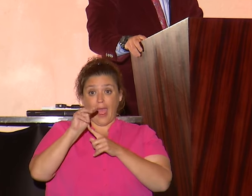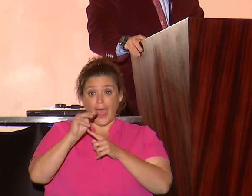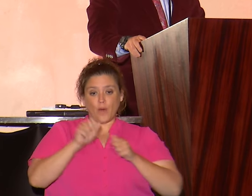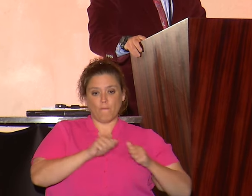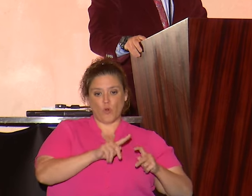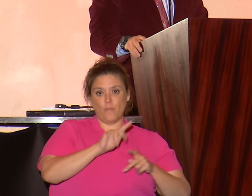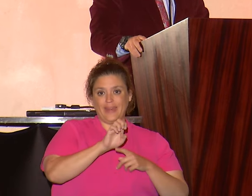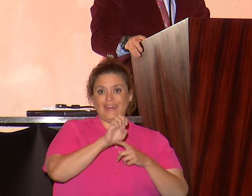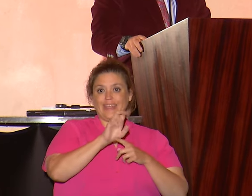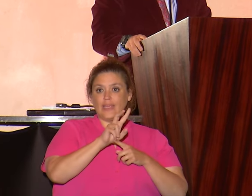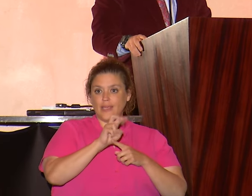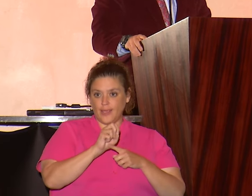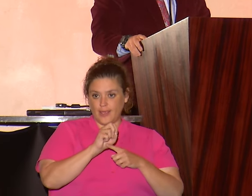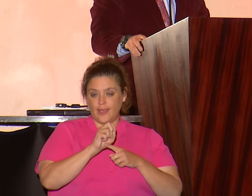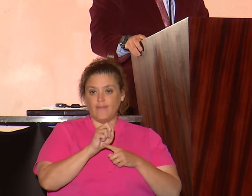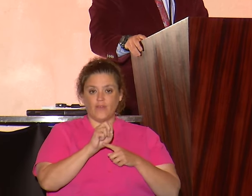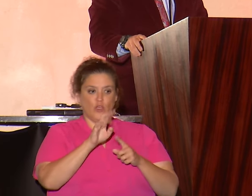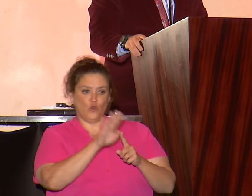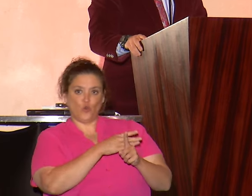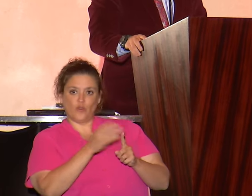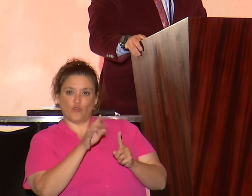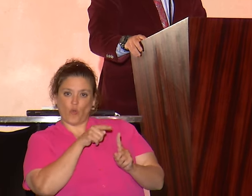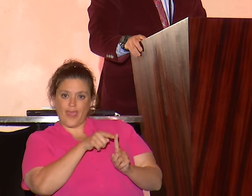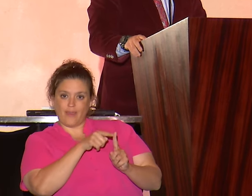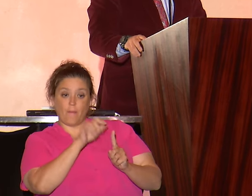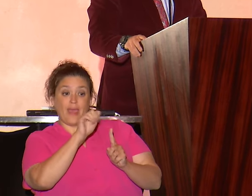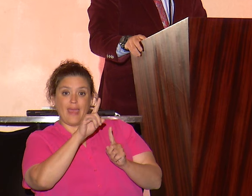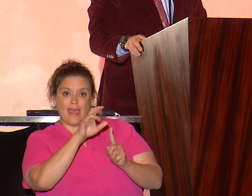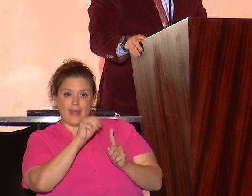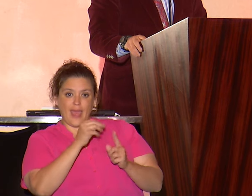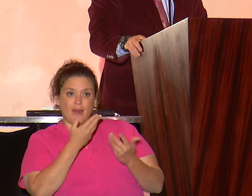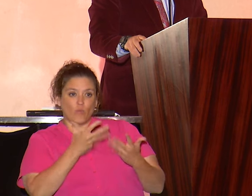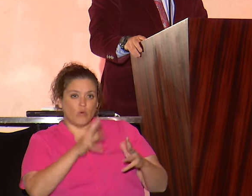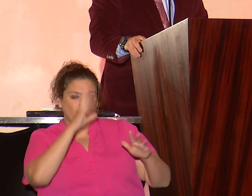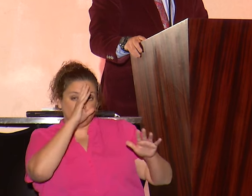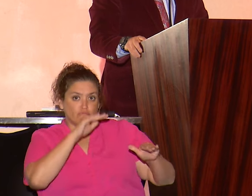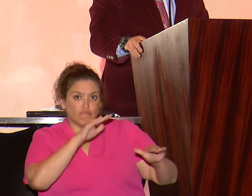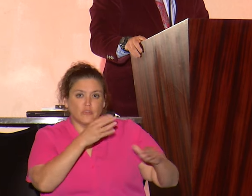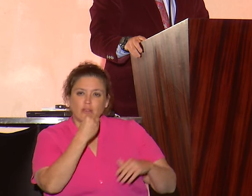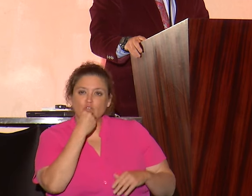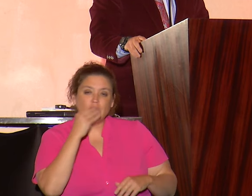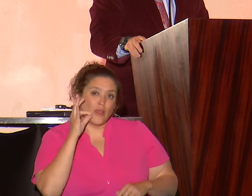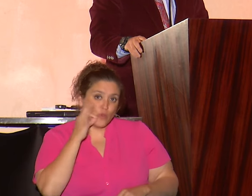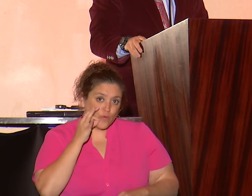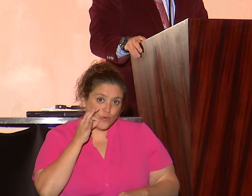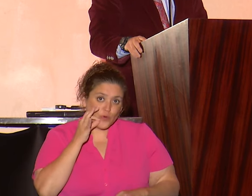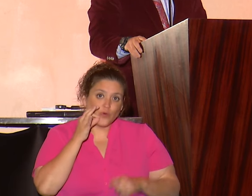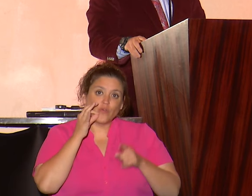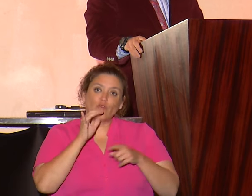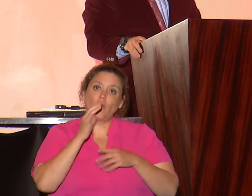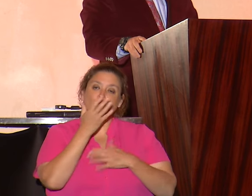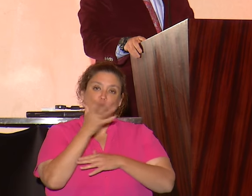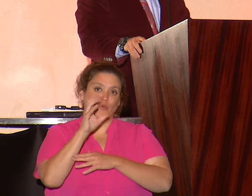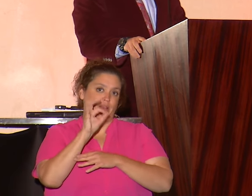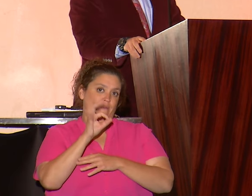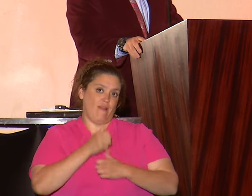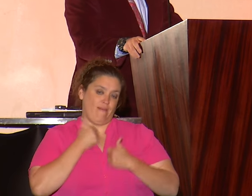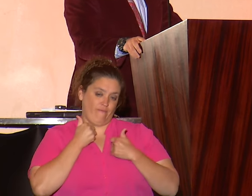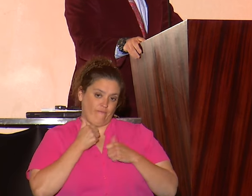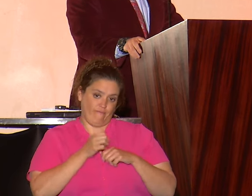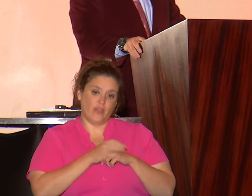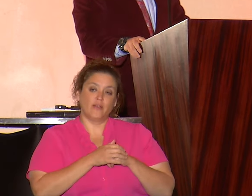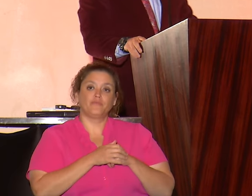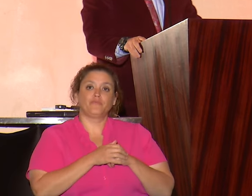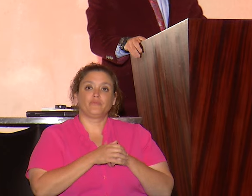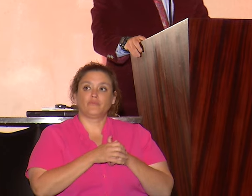to succumb to the snake's attempt to get both of them to eat fruit from the tree of life. Now,